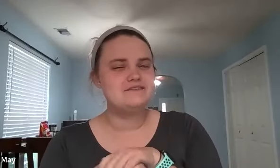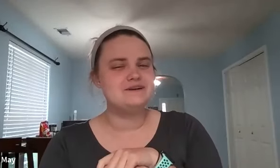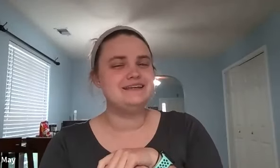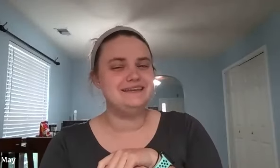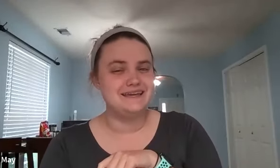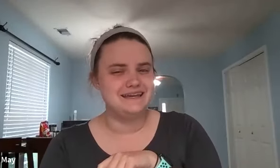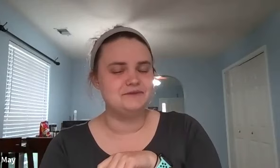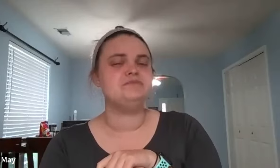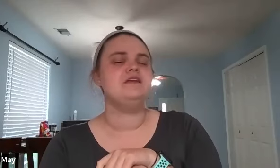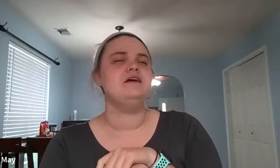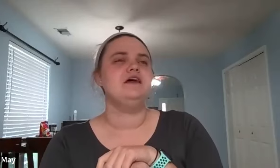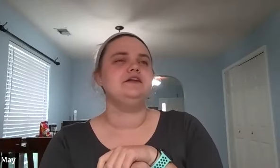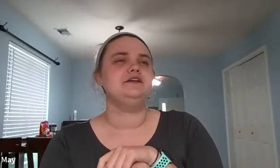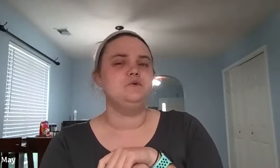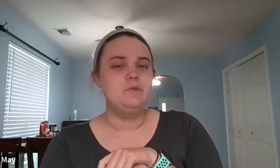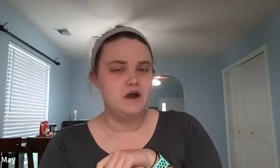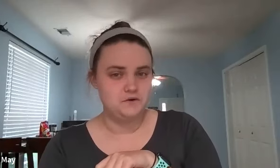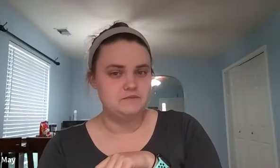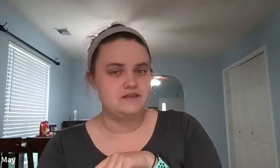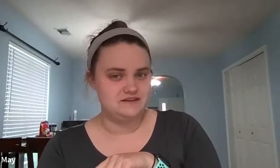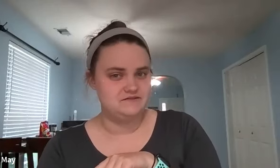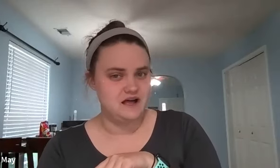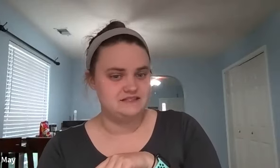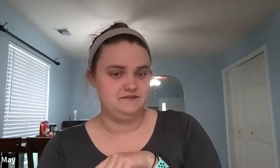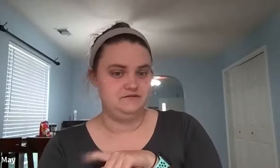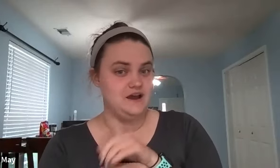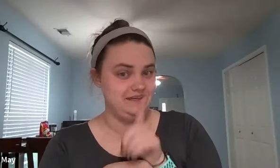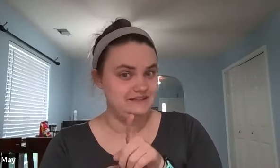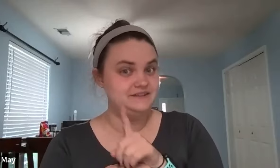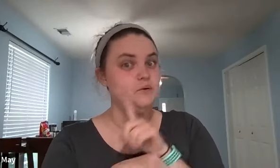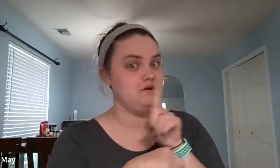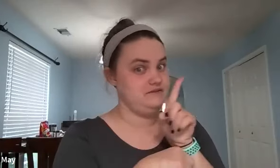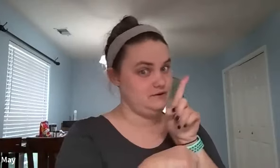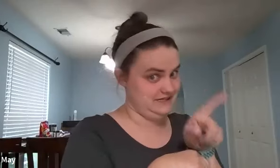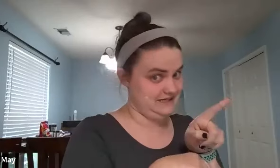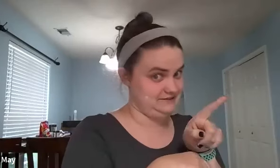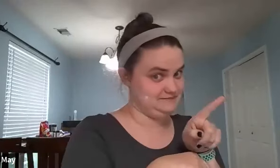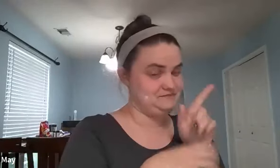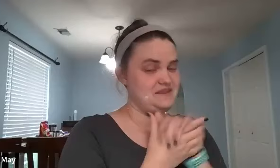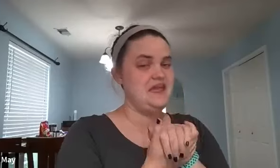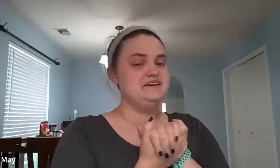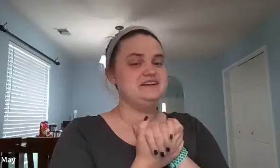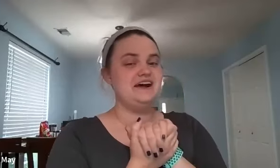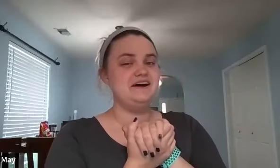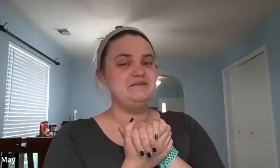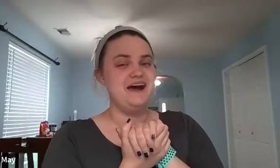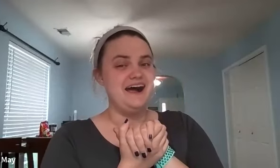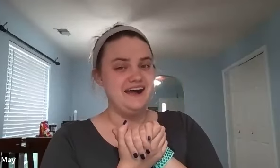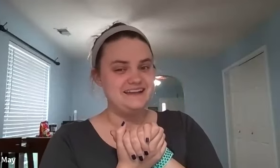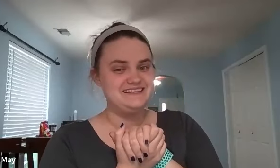everyone again. You will be hungry by the end of class if you've not eaten or are eating. I tend